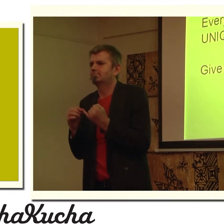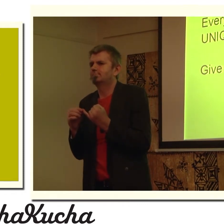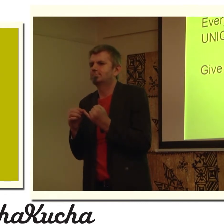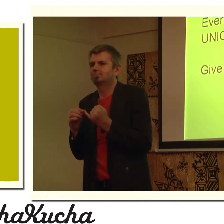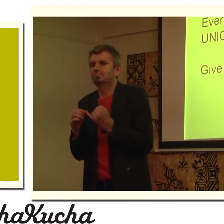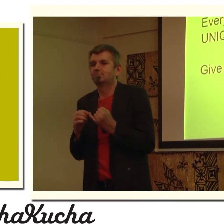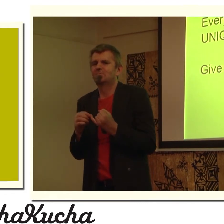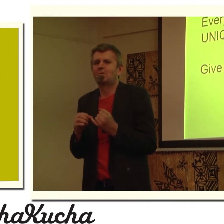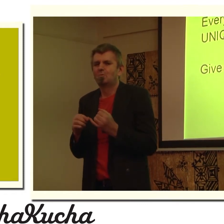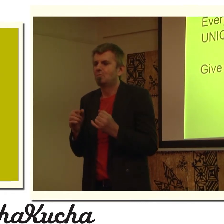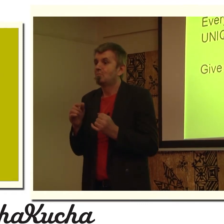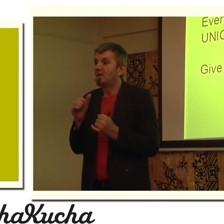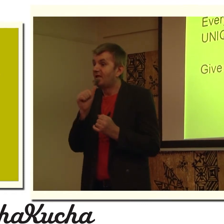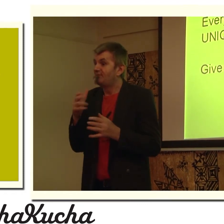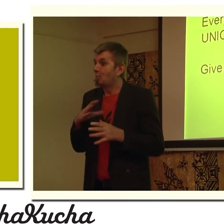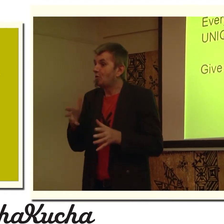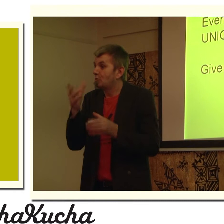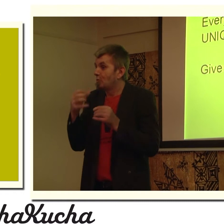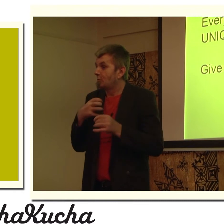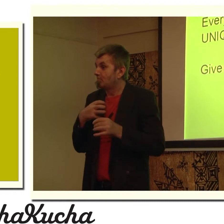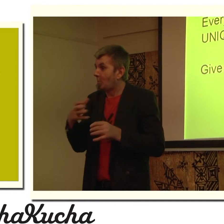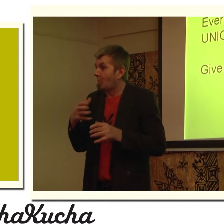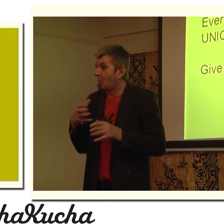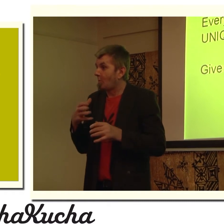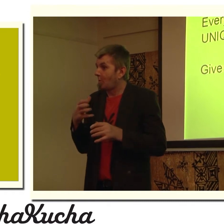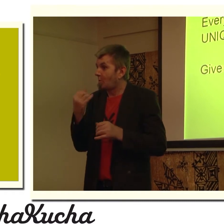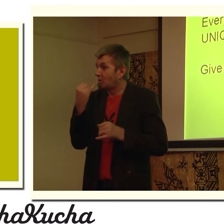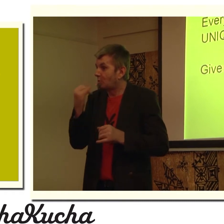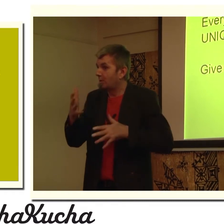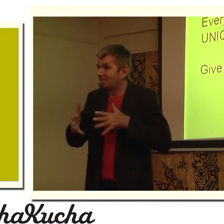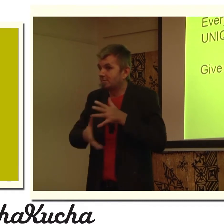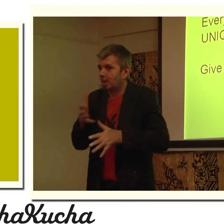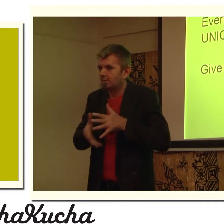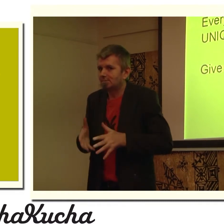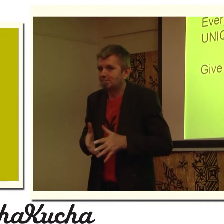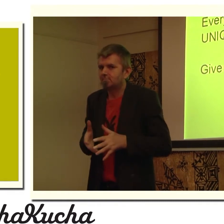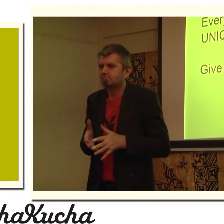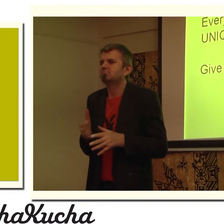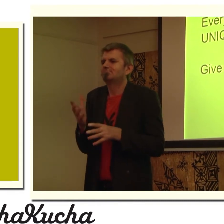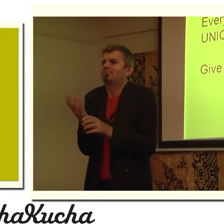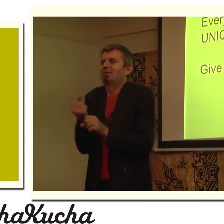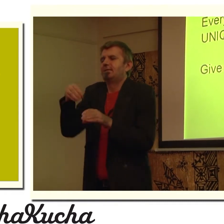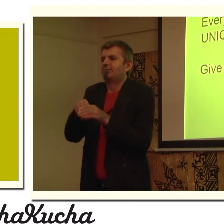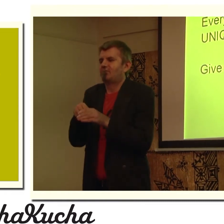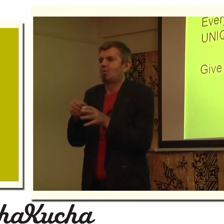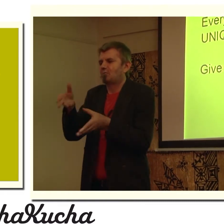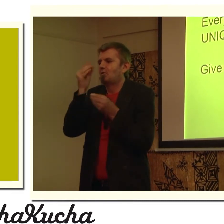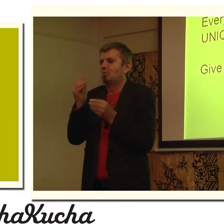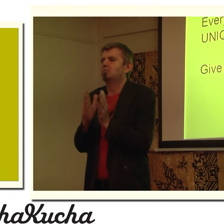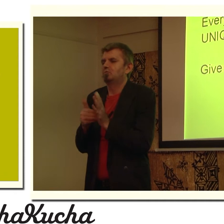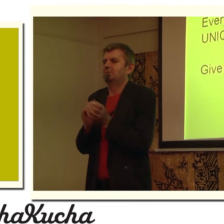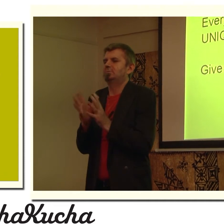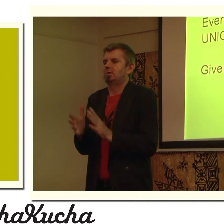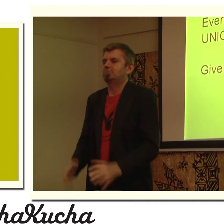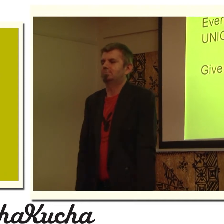unique, every culture is unique. So if you want to learn more swear words, please